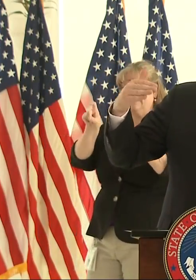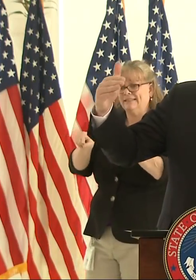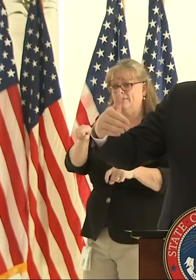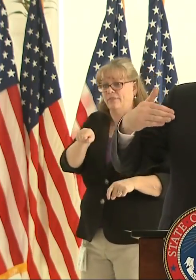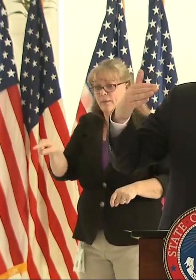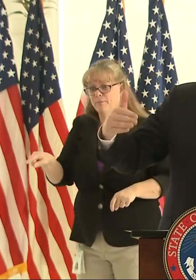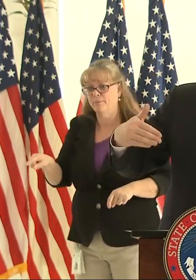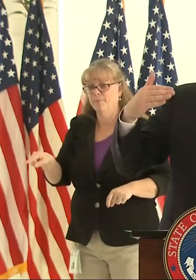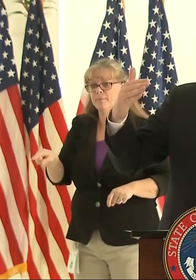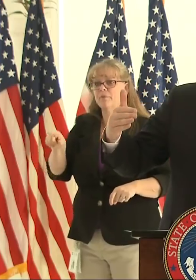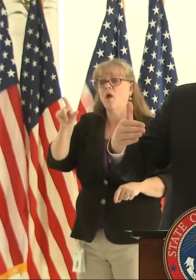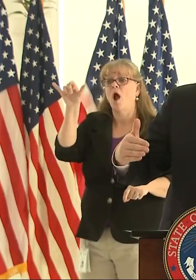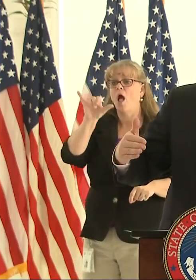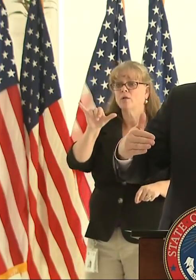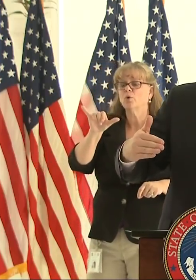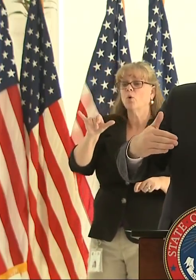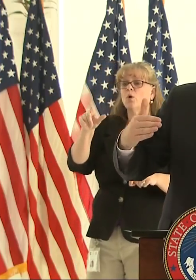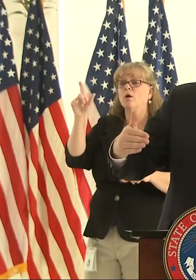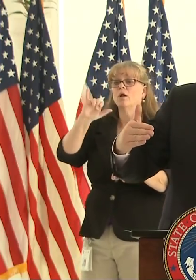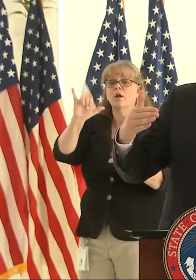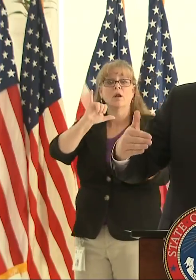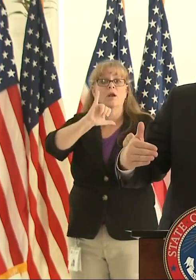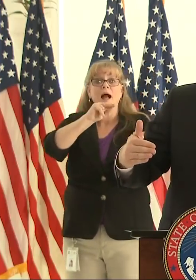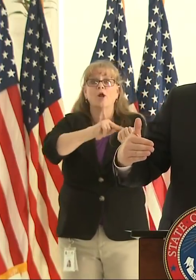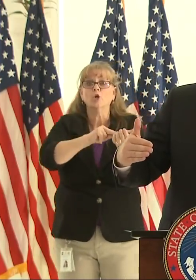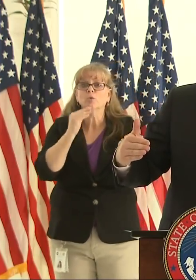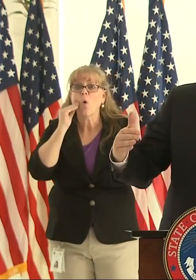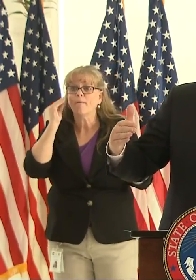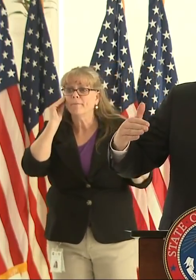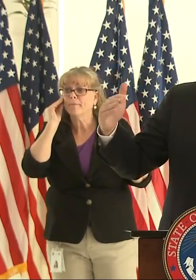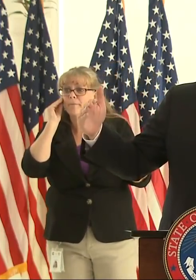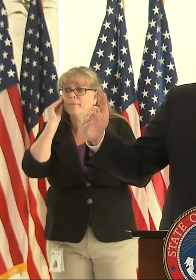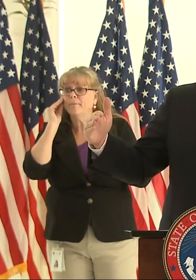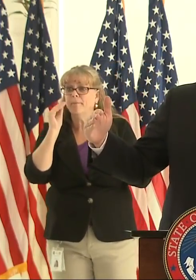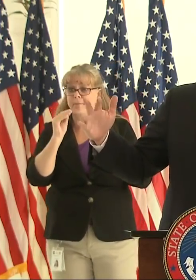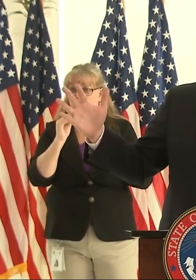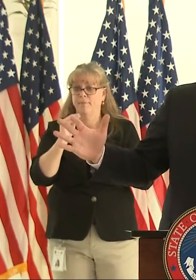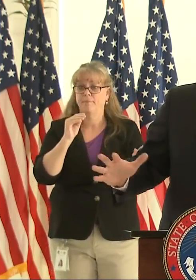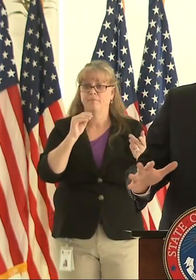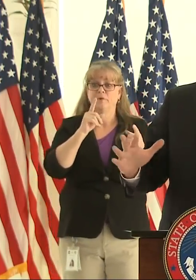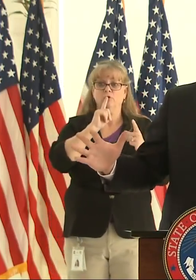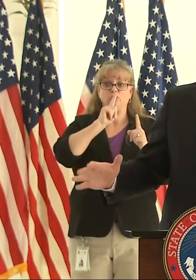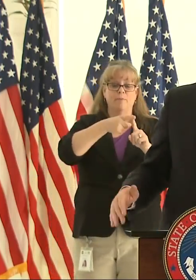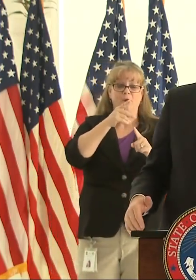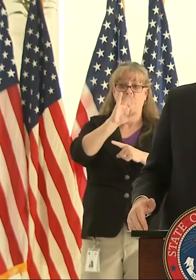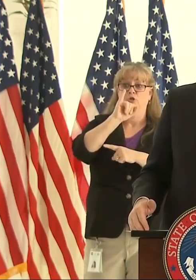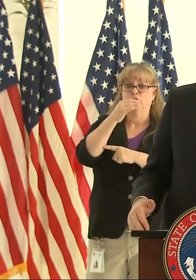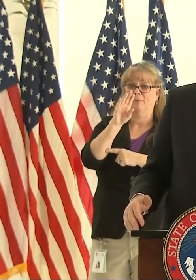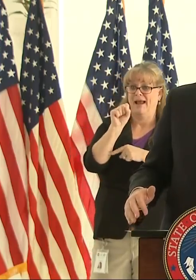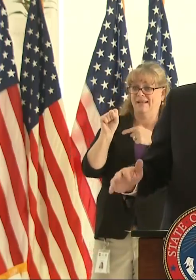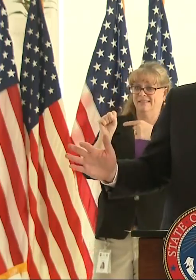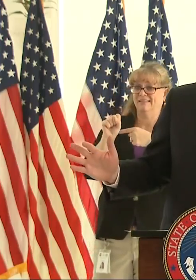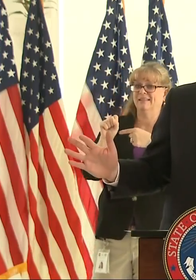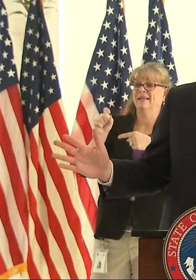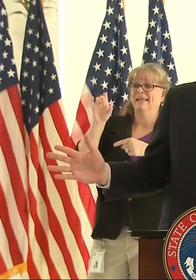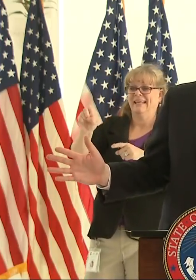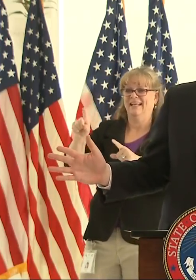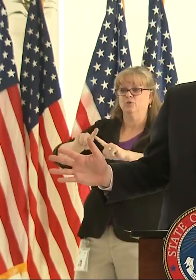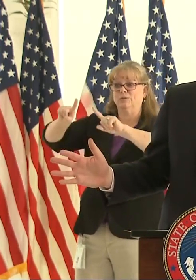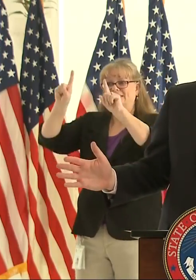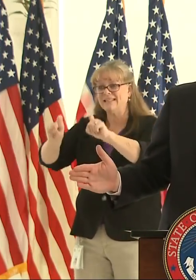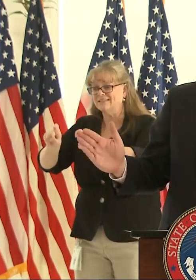you look at something like JBS or a plant, symptomatic should be tested. There's never going to be enough tests in any realistic scenario to test